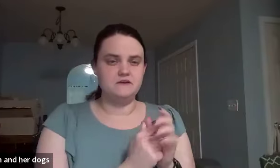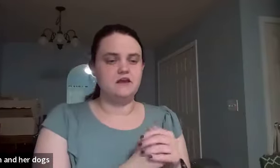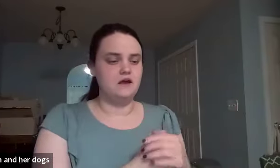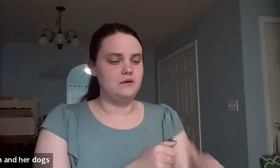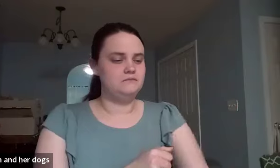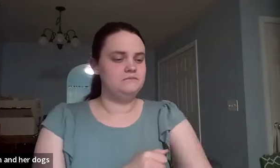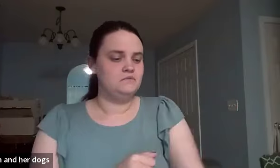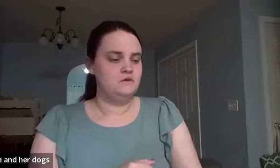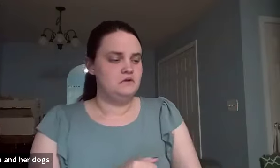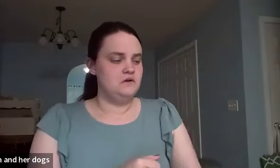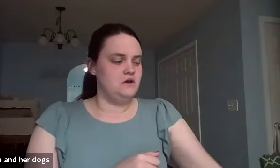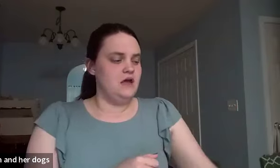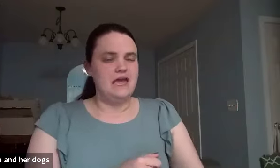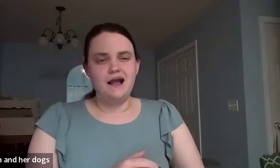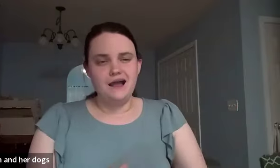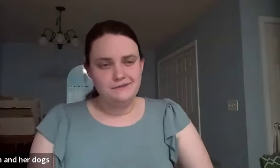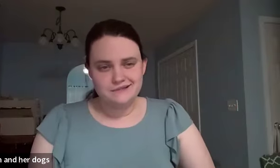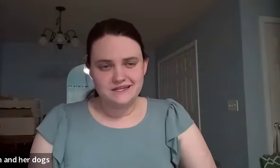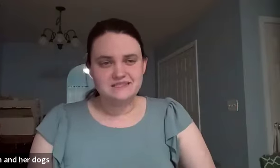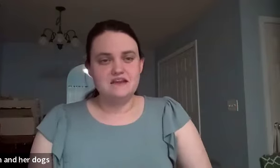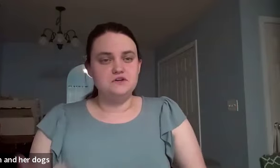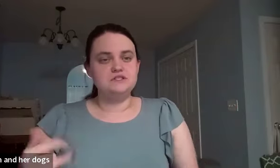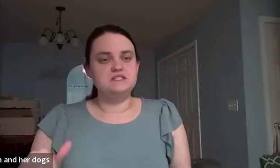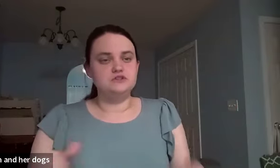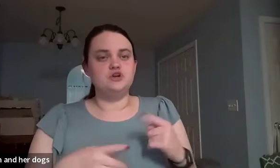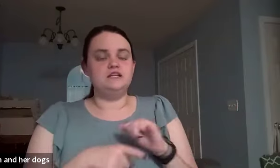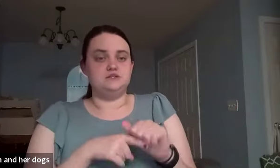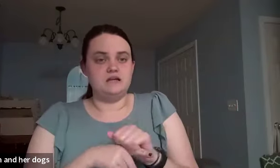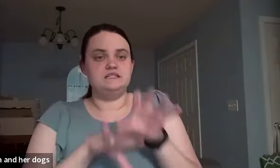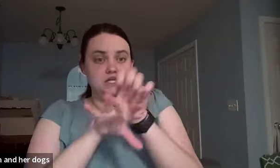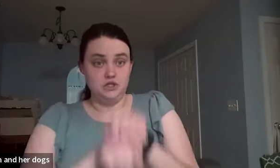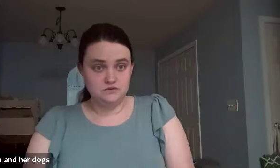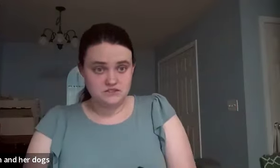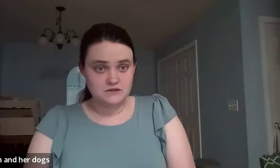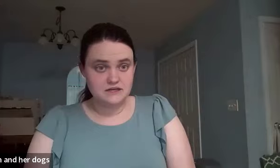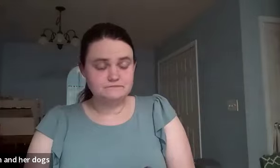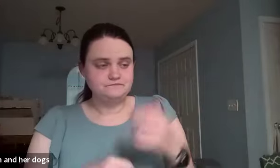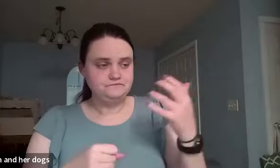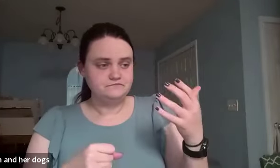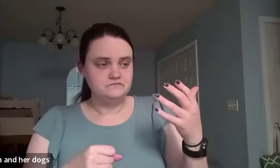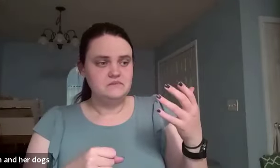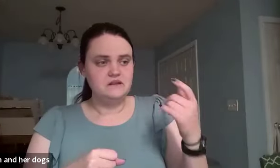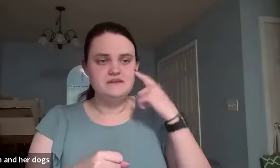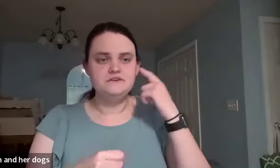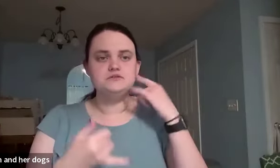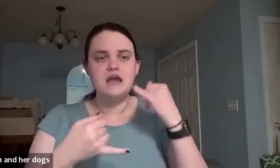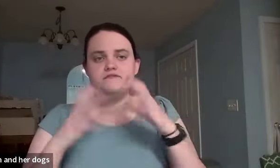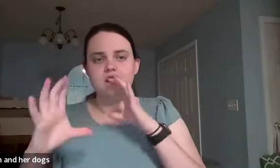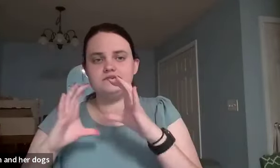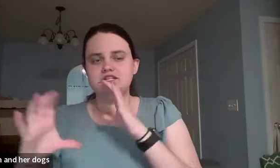specific. And I always like to say, if you're still trying to just practice getting used to it, if you have the